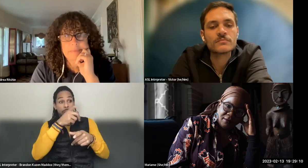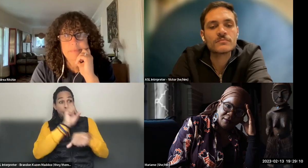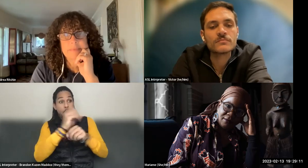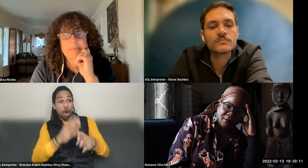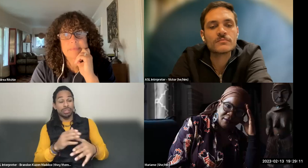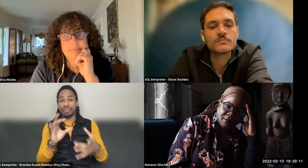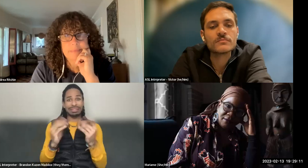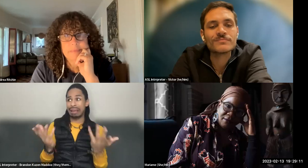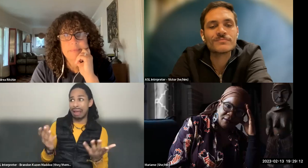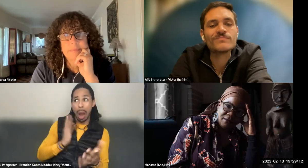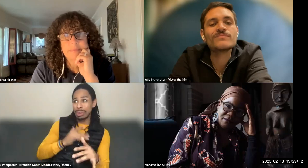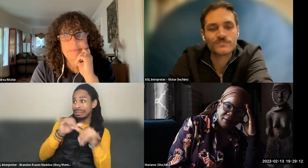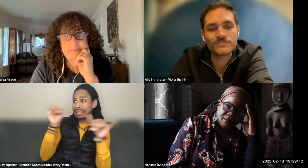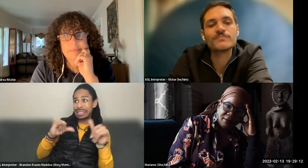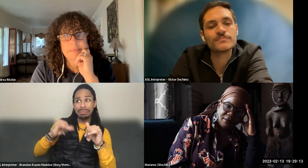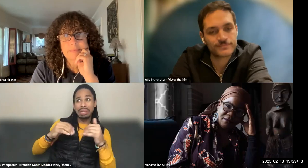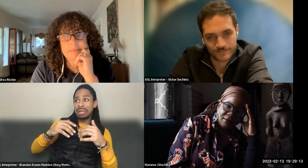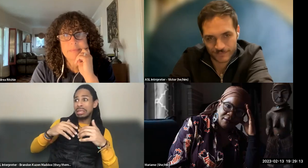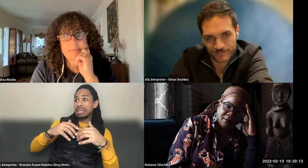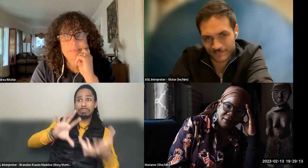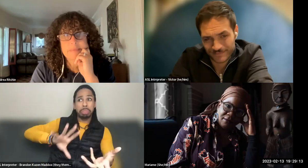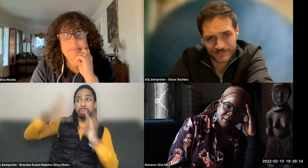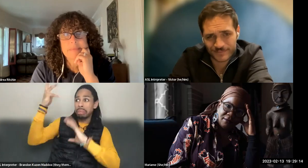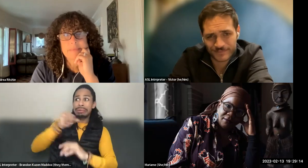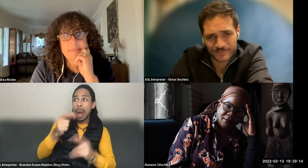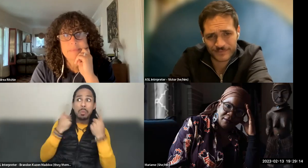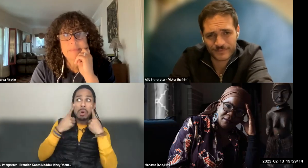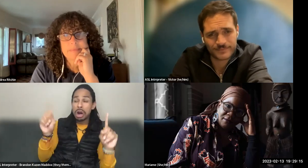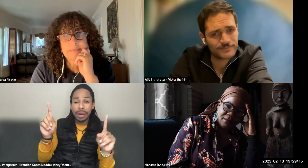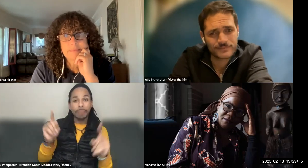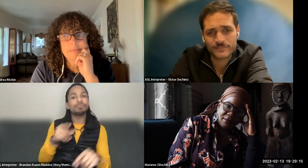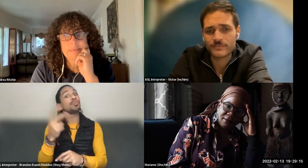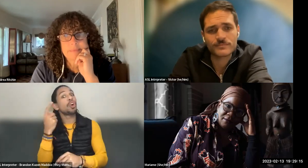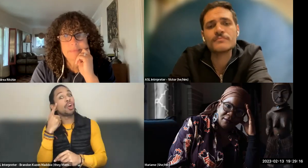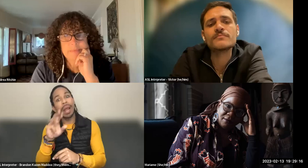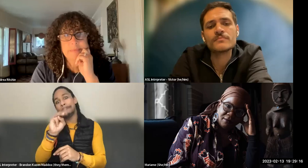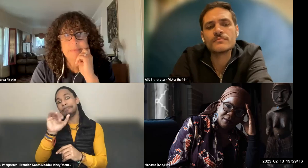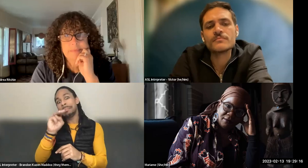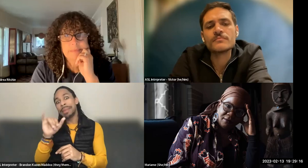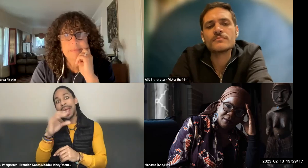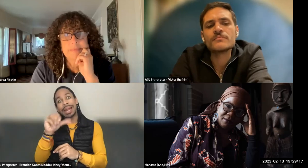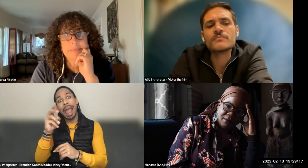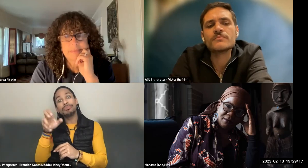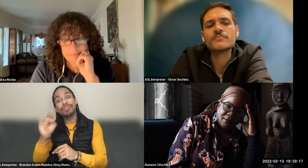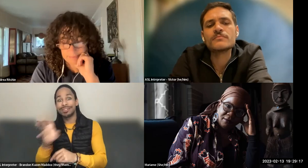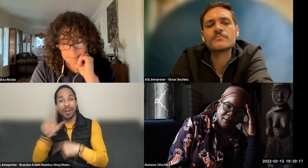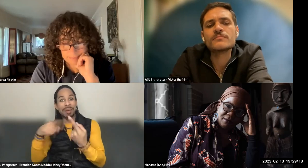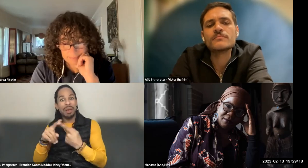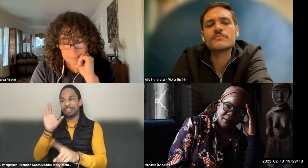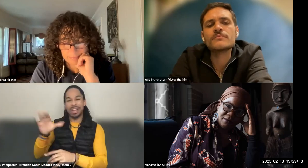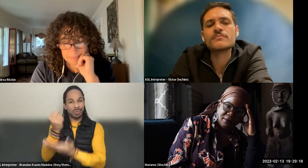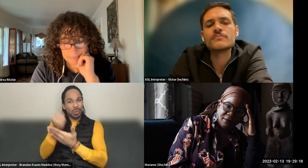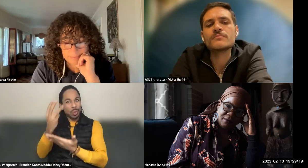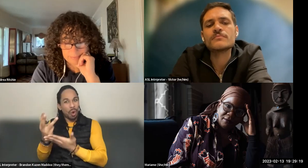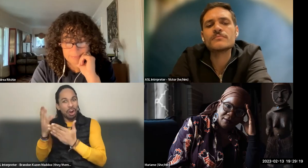You heard Mimi and Cameron speak to the work they're doing on the ground now, trying to work with social workers. Shira